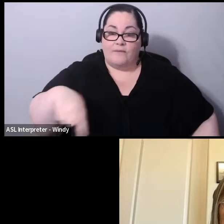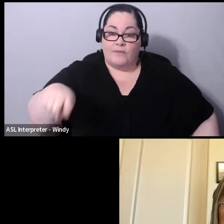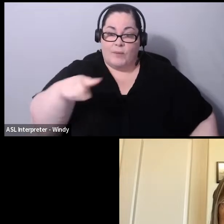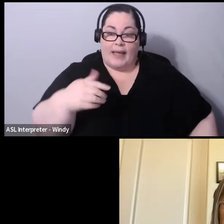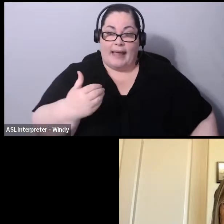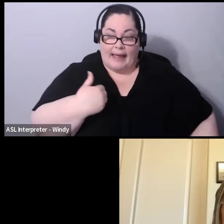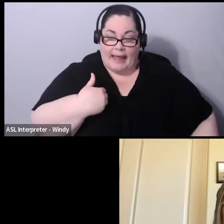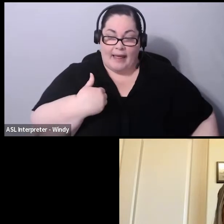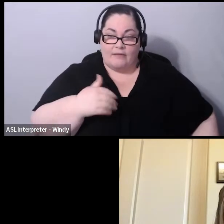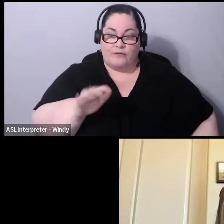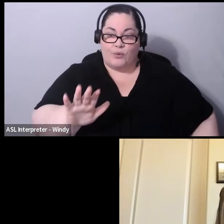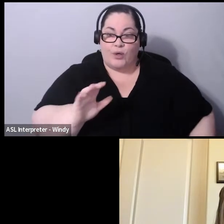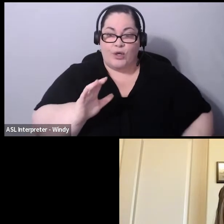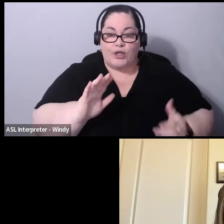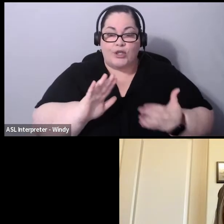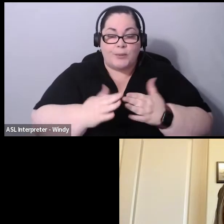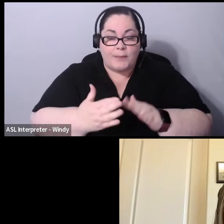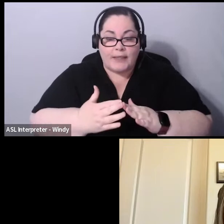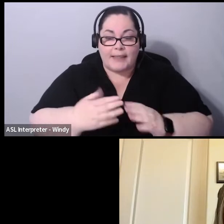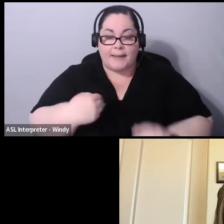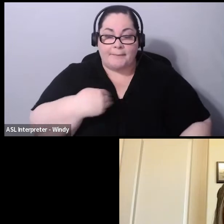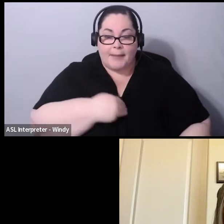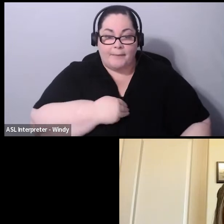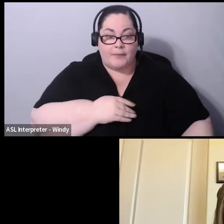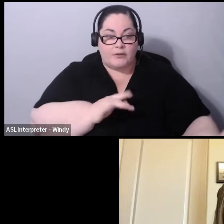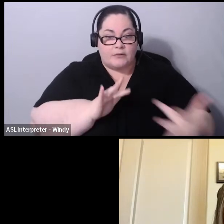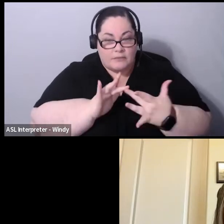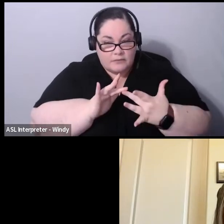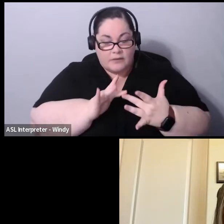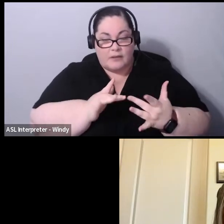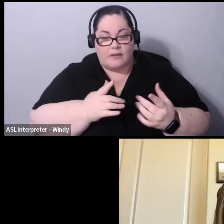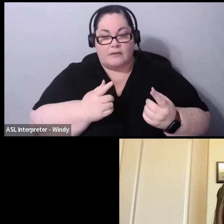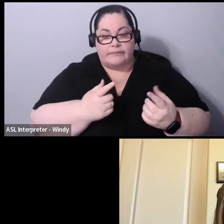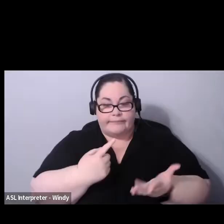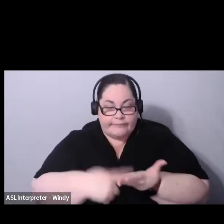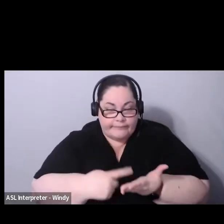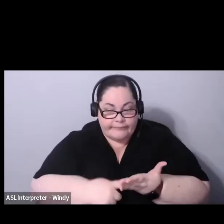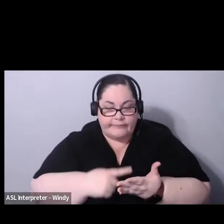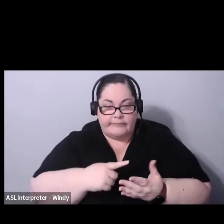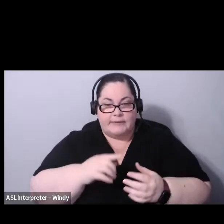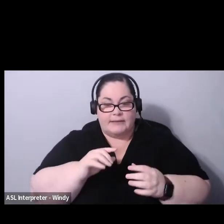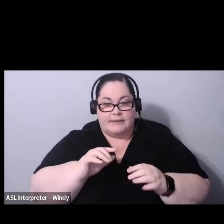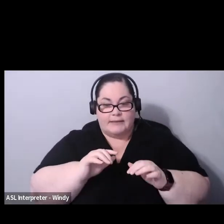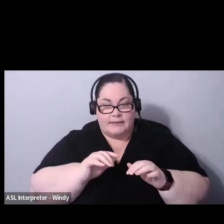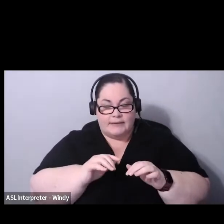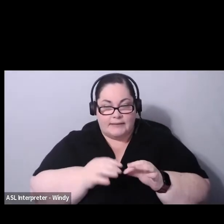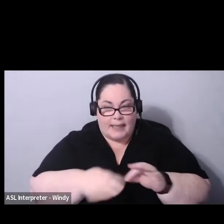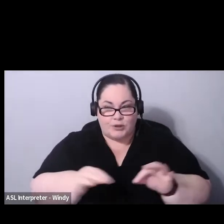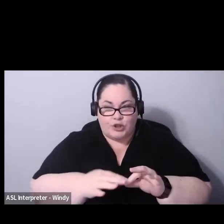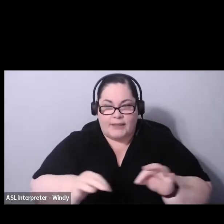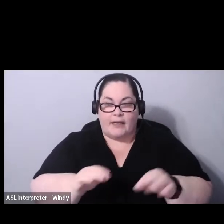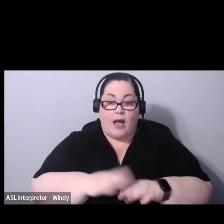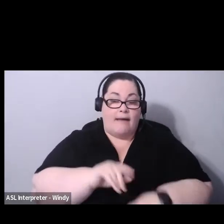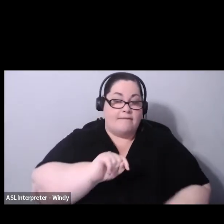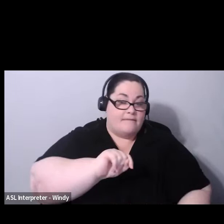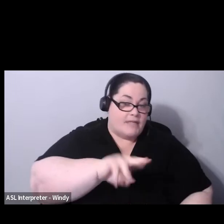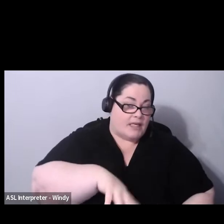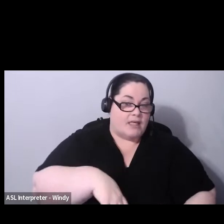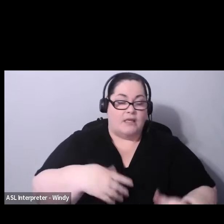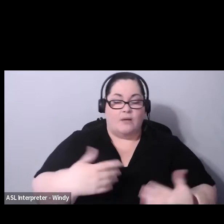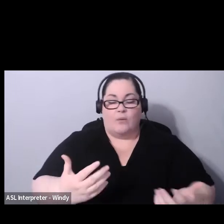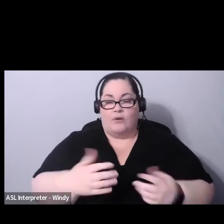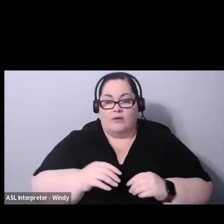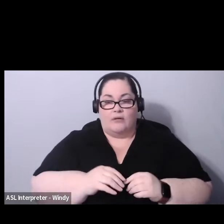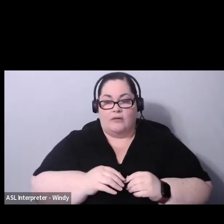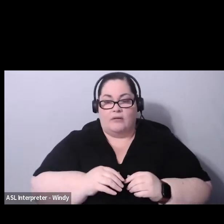of your community members reach out to you in regards to captioning, even on the television, that